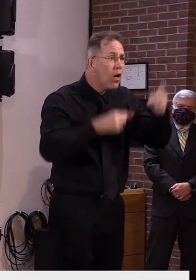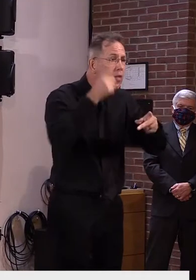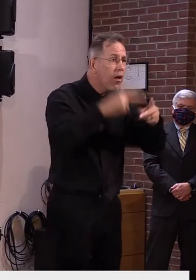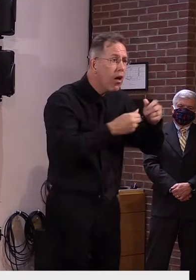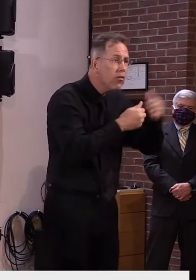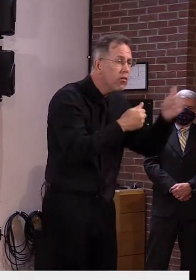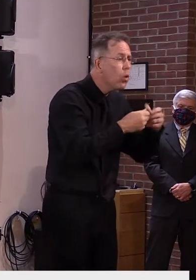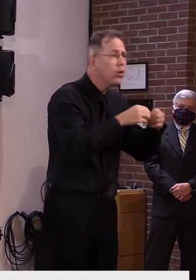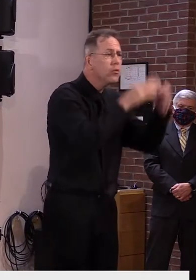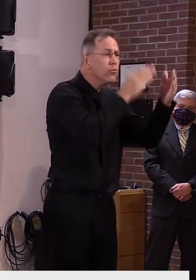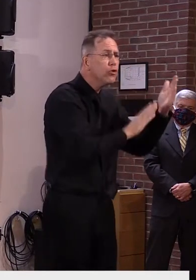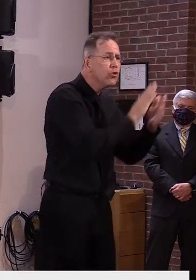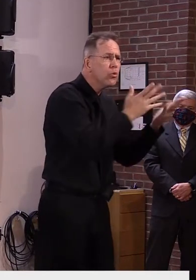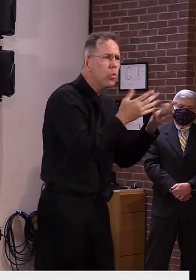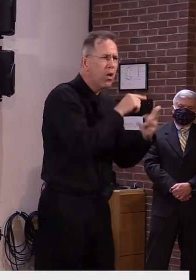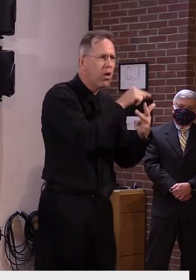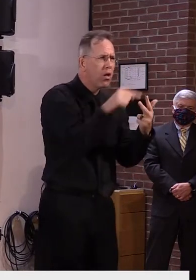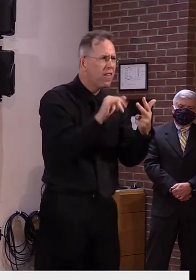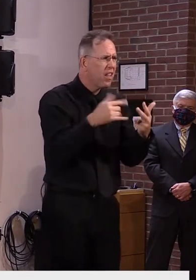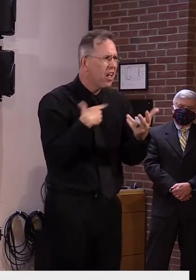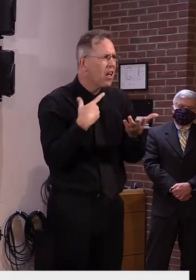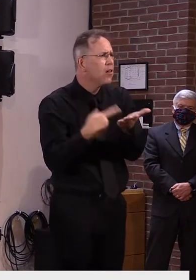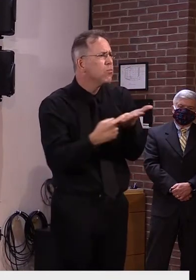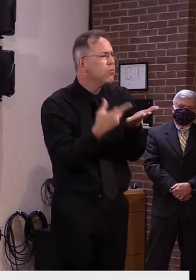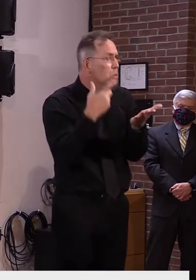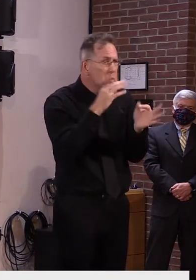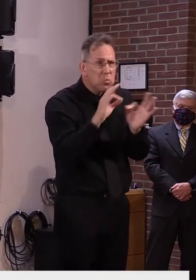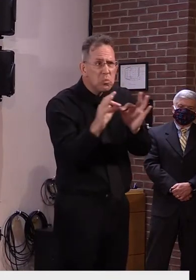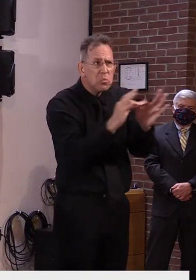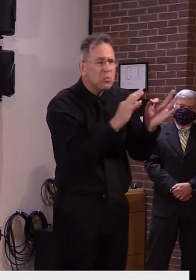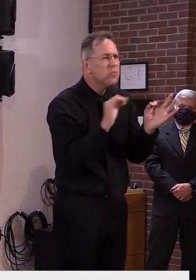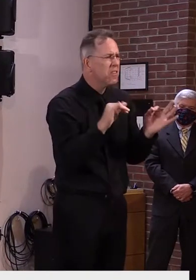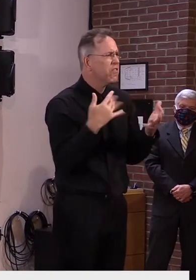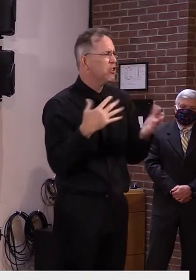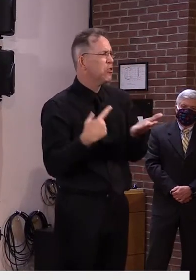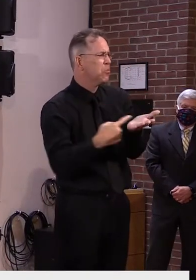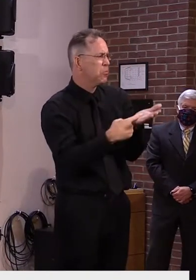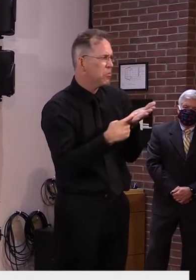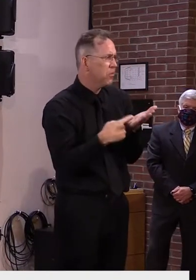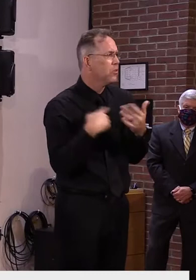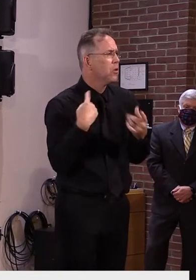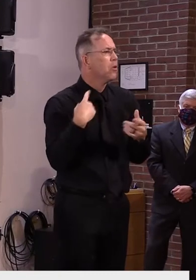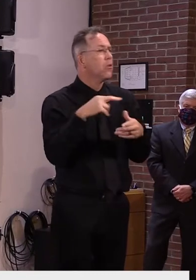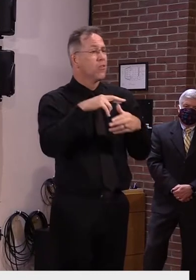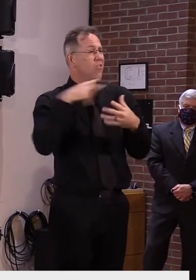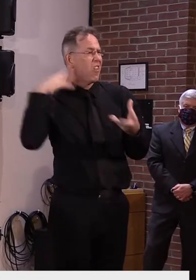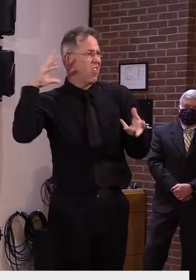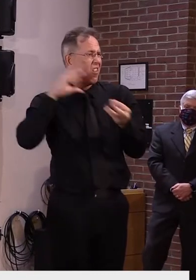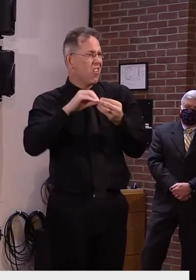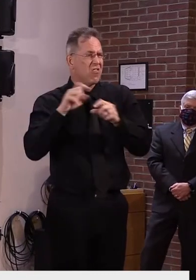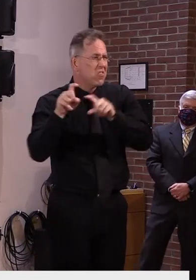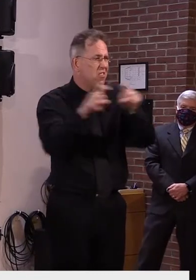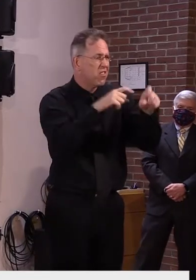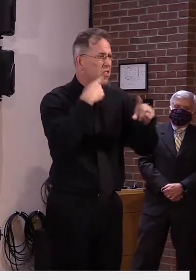about possible future guidance. The results of the survey will be published on the Agency of Education website.